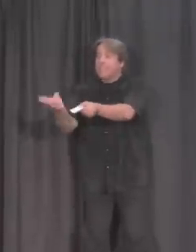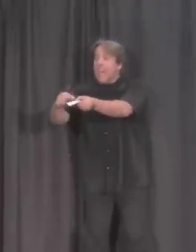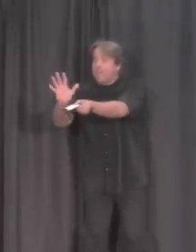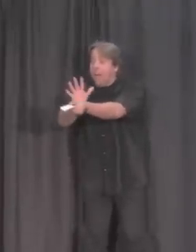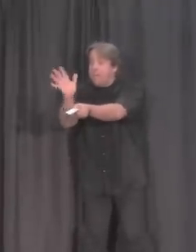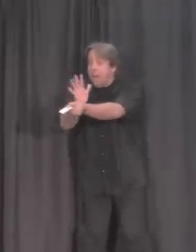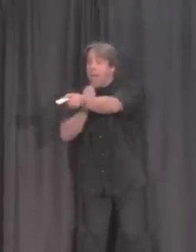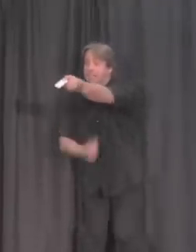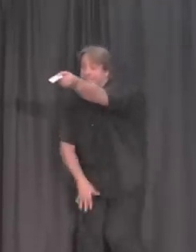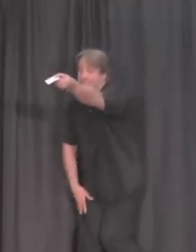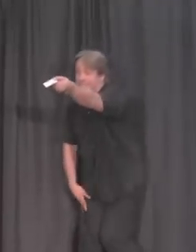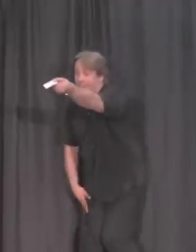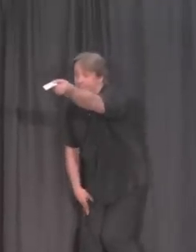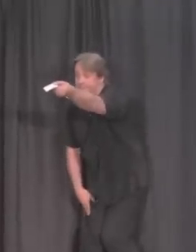Side paper?